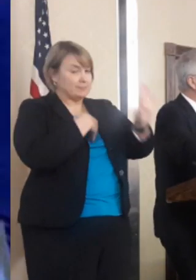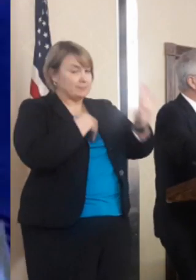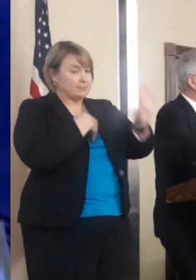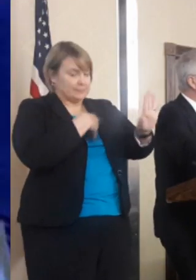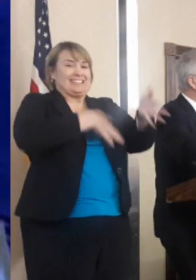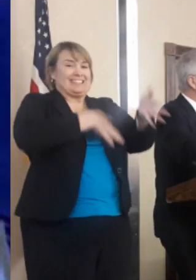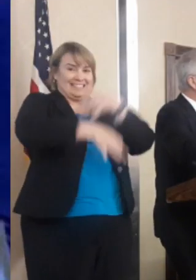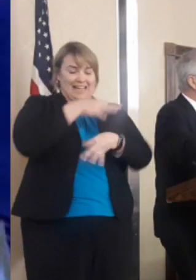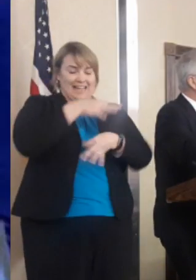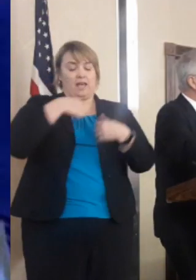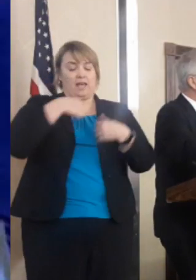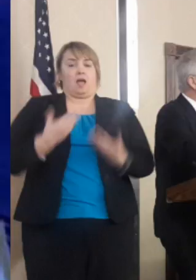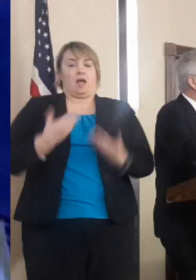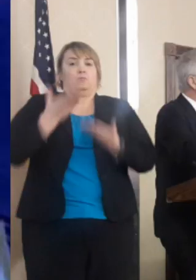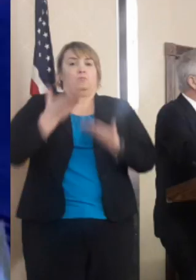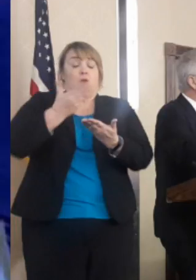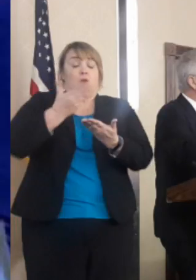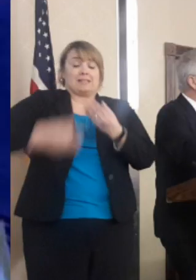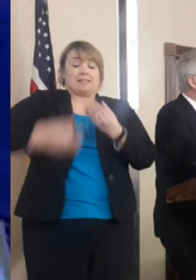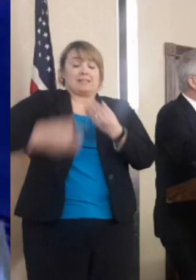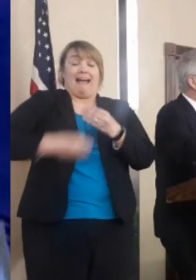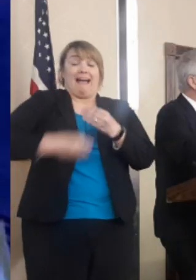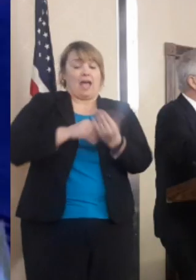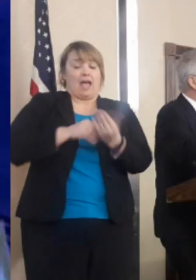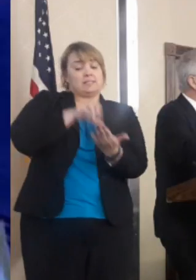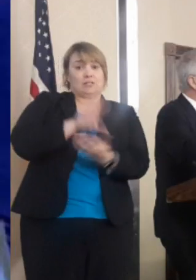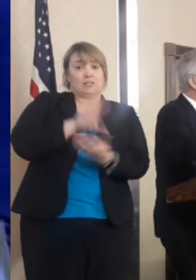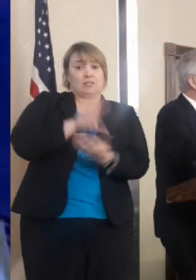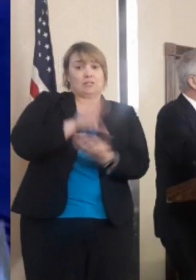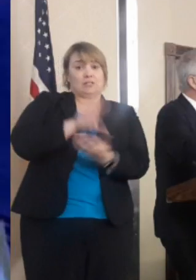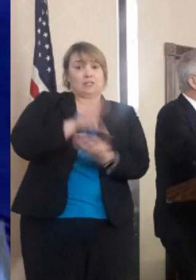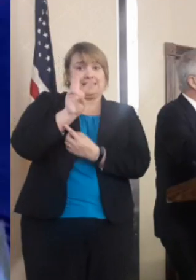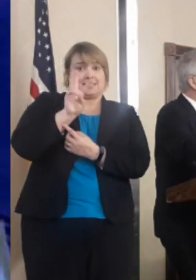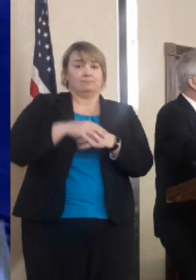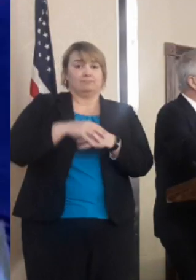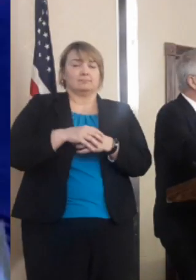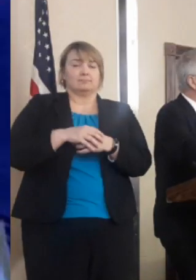6 to, that would be